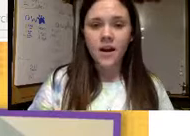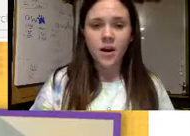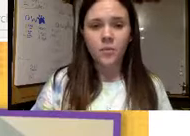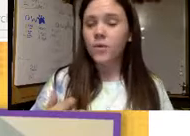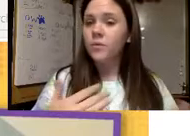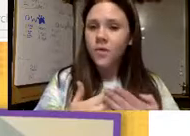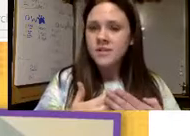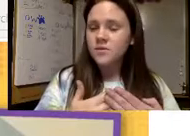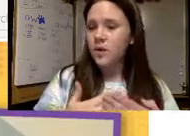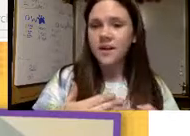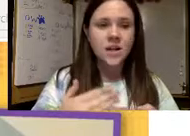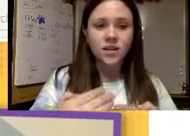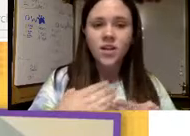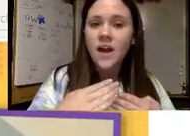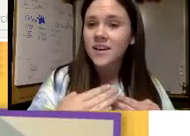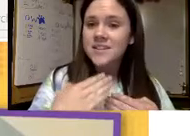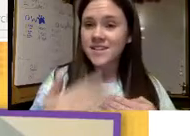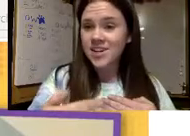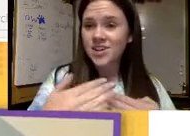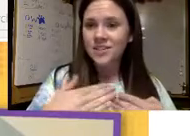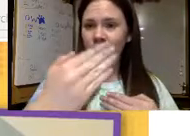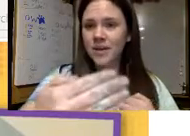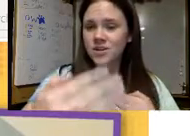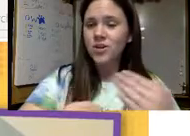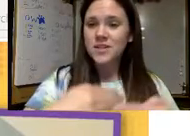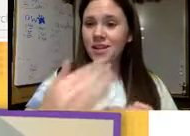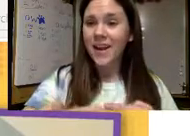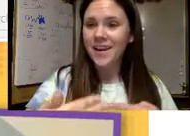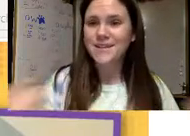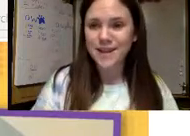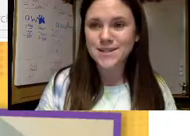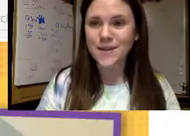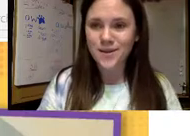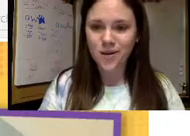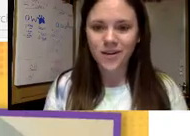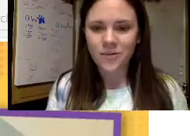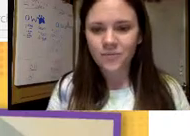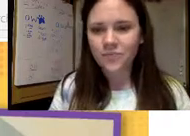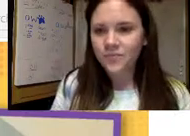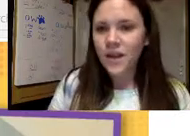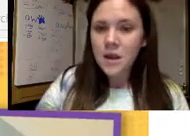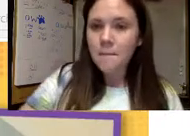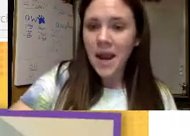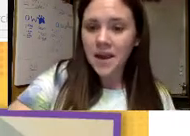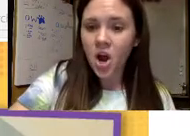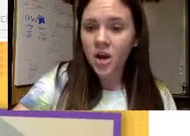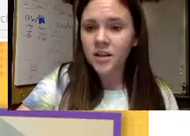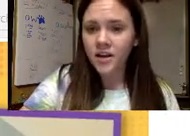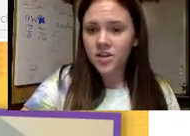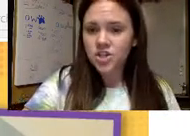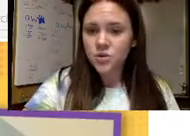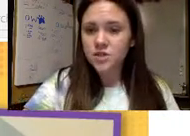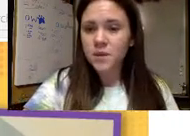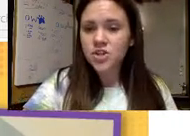but we can tell that they're having a discussion, right? Because they're using their hands and that's the way they talk. My Aunt